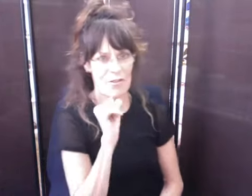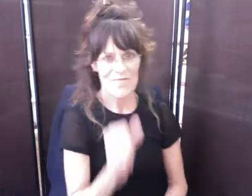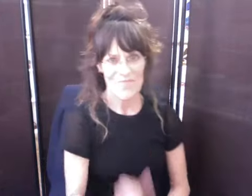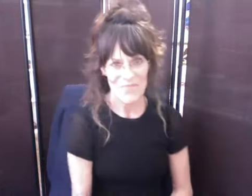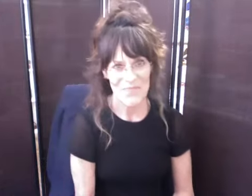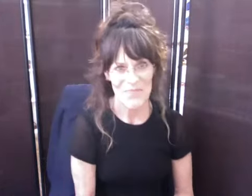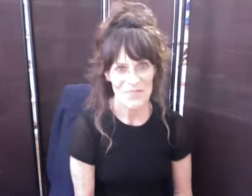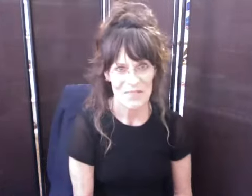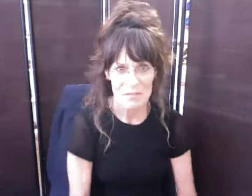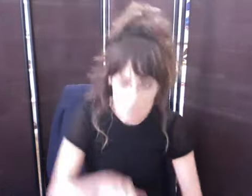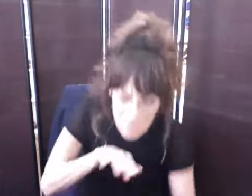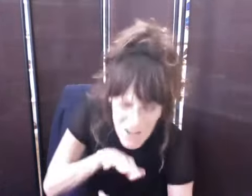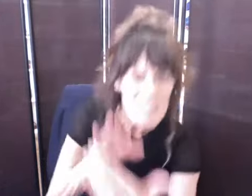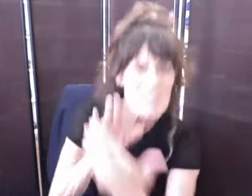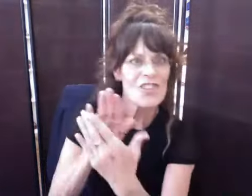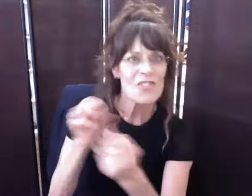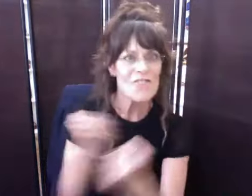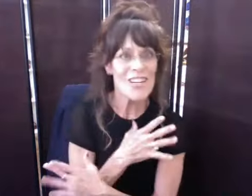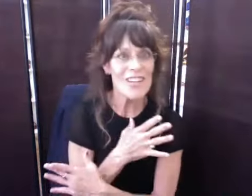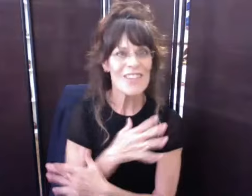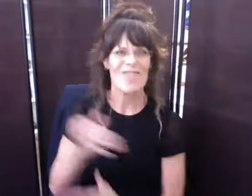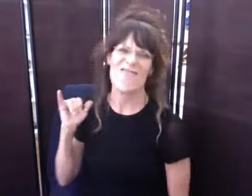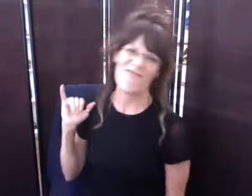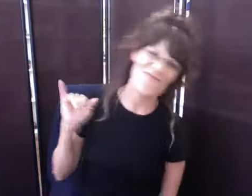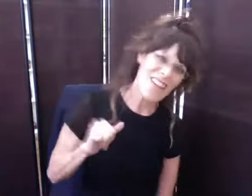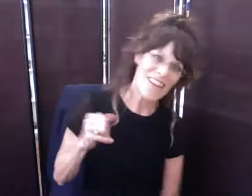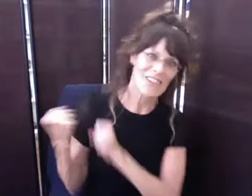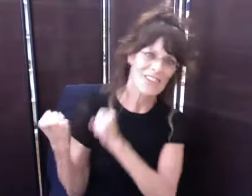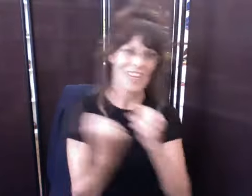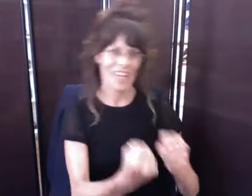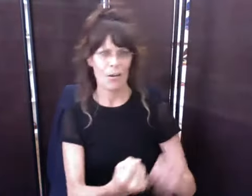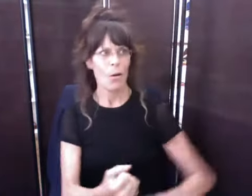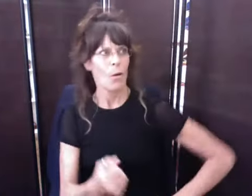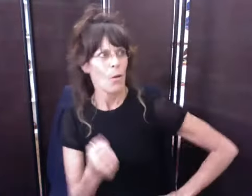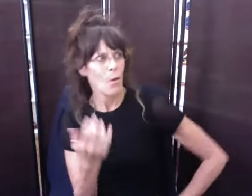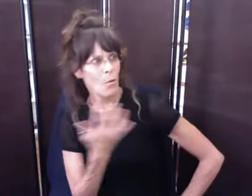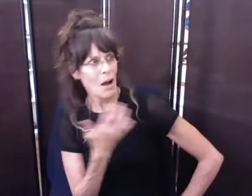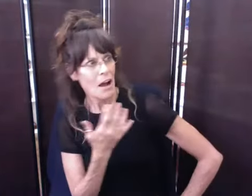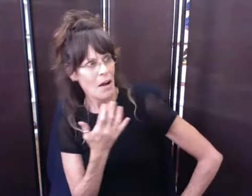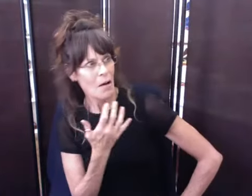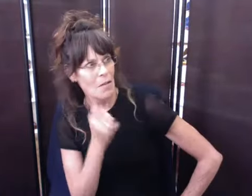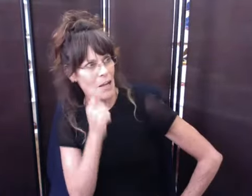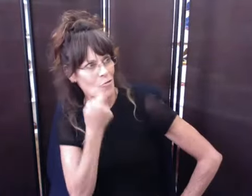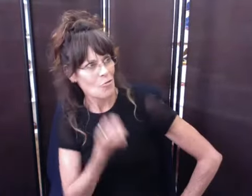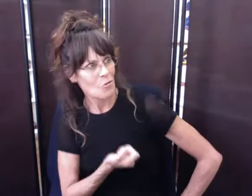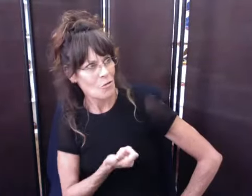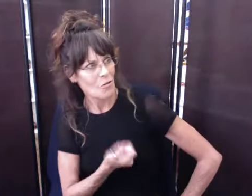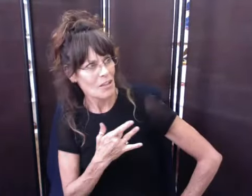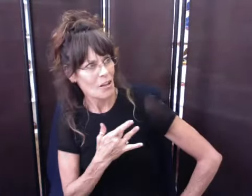in the face of your fear, Mike, that's courage. I was like, wow, that's cool. That just sort of touched me a little bit. So